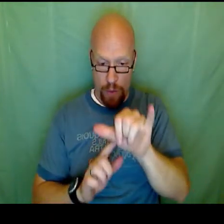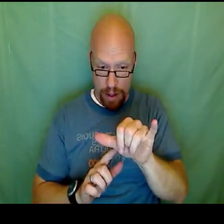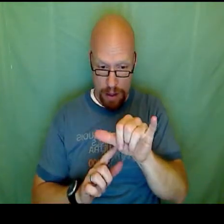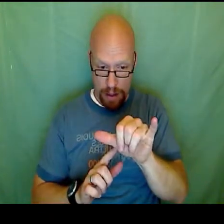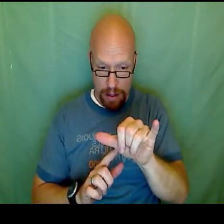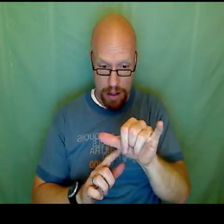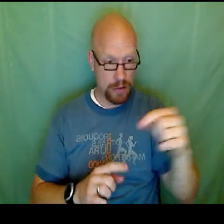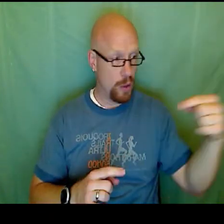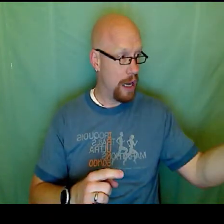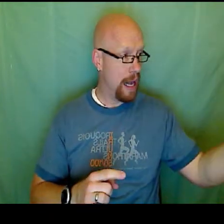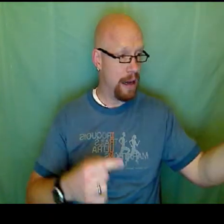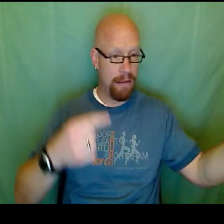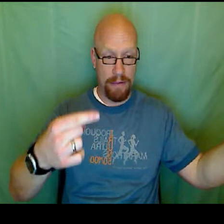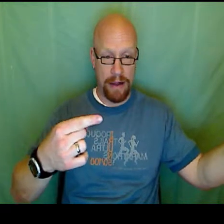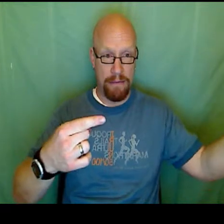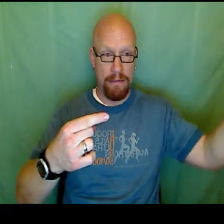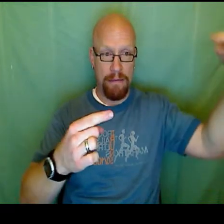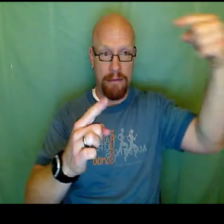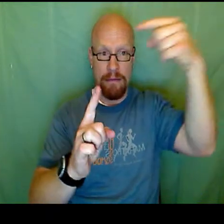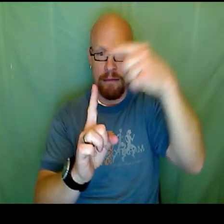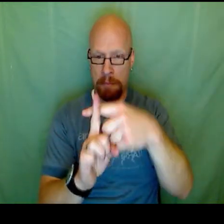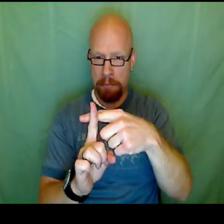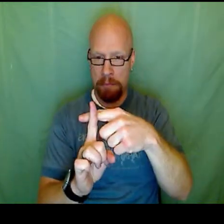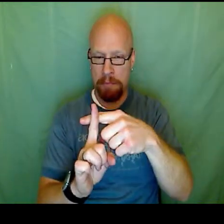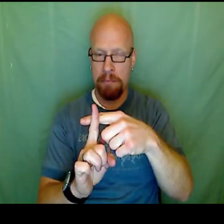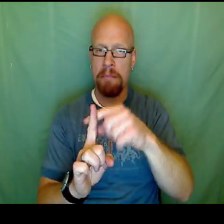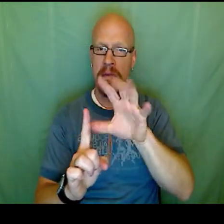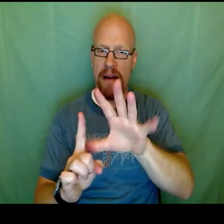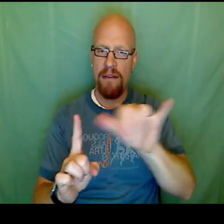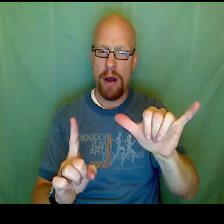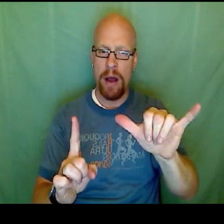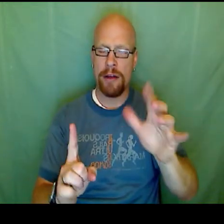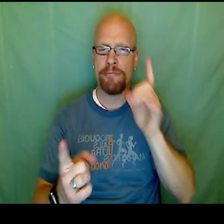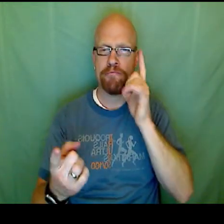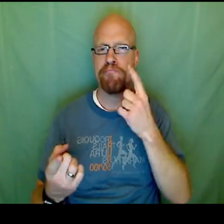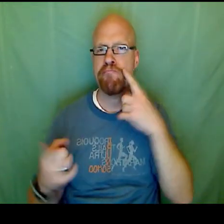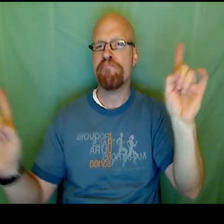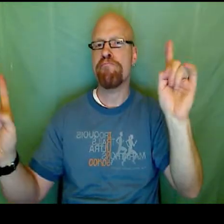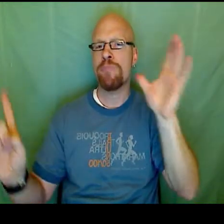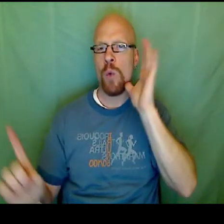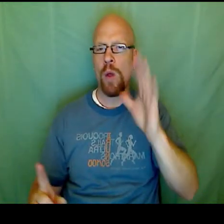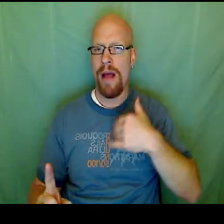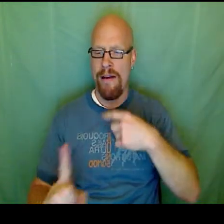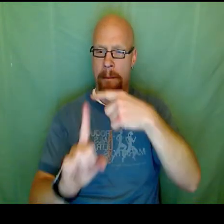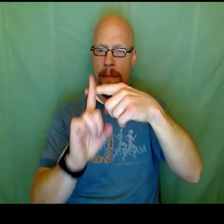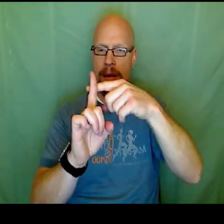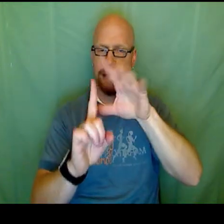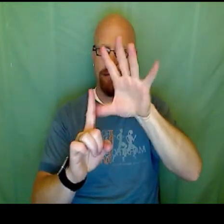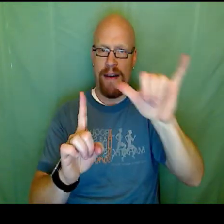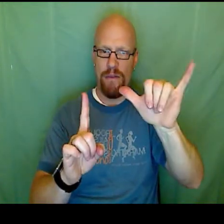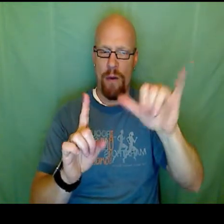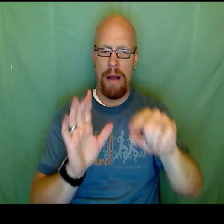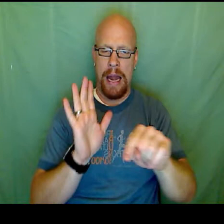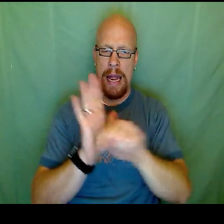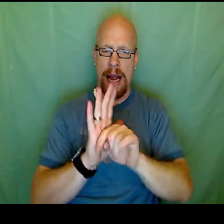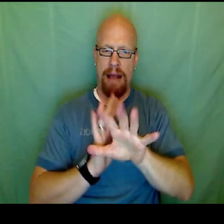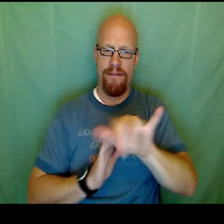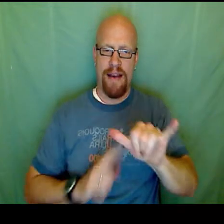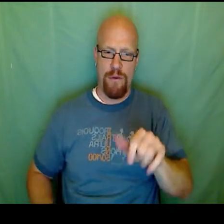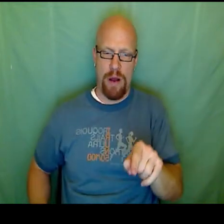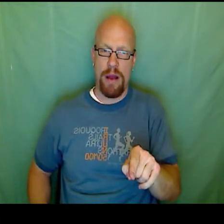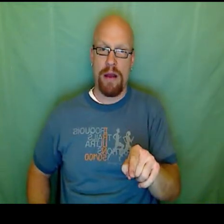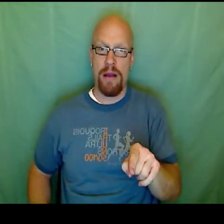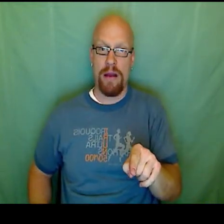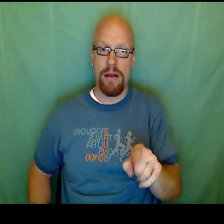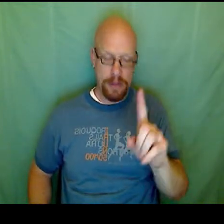so that means it's negative 5 times negative y, and it'll be positive 5y, and then we'll be able to eliminate the y